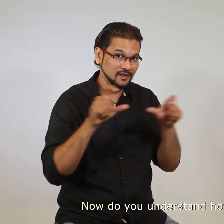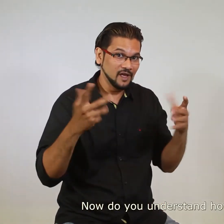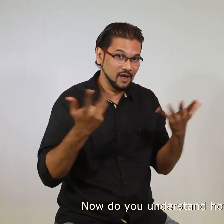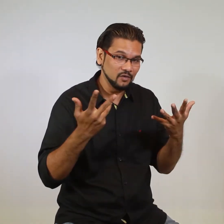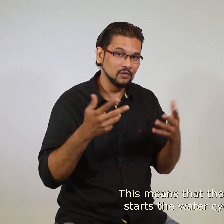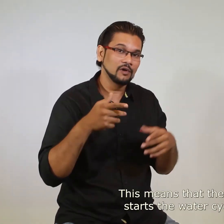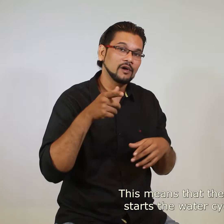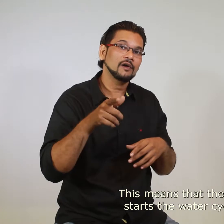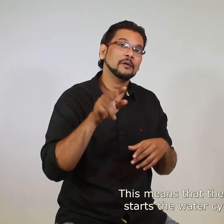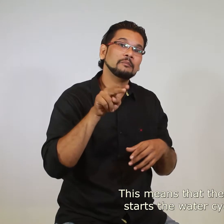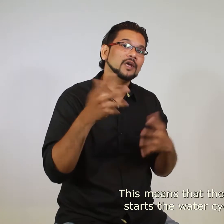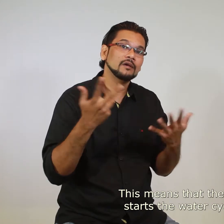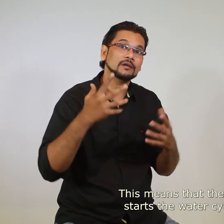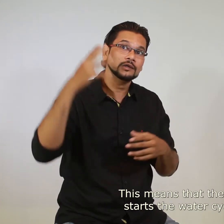Now do you understand how it works?